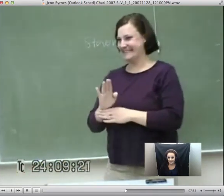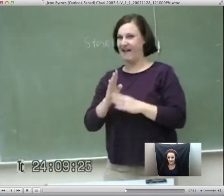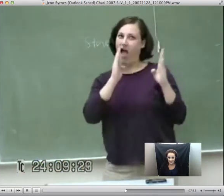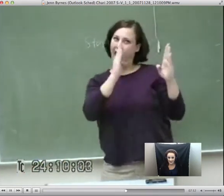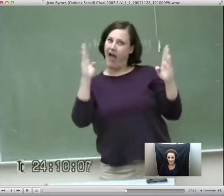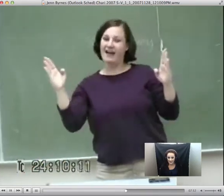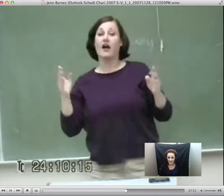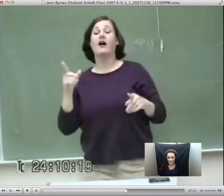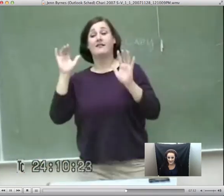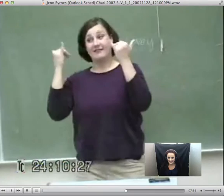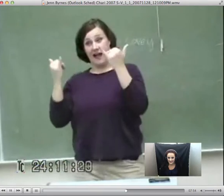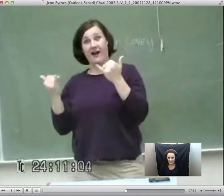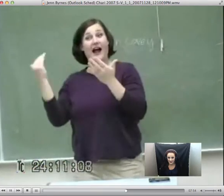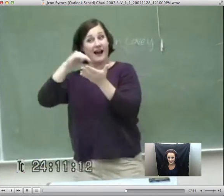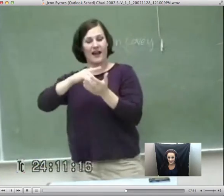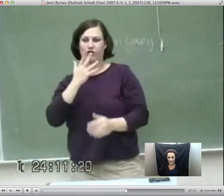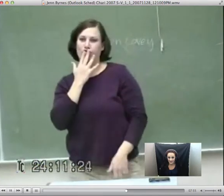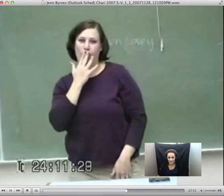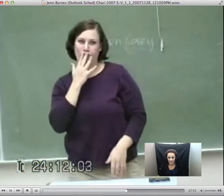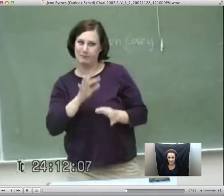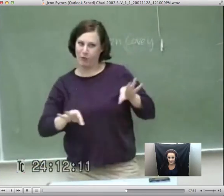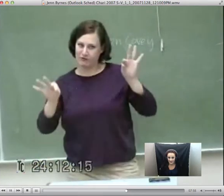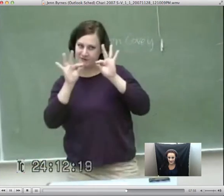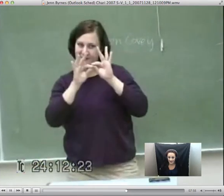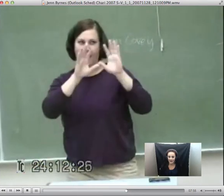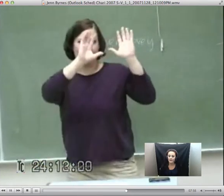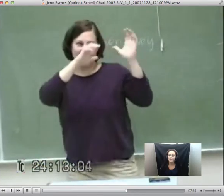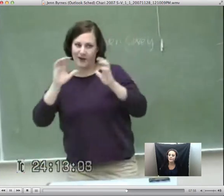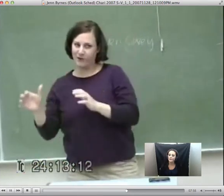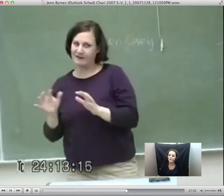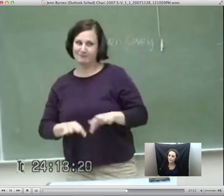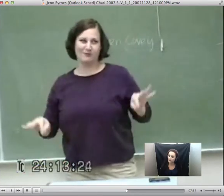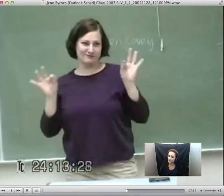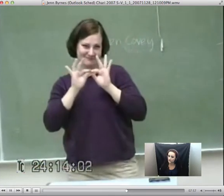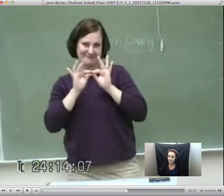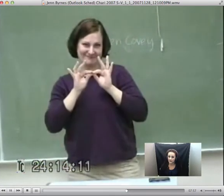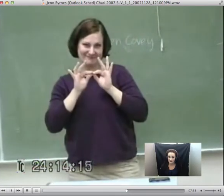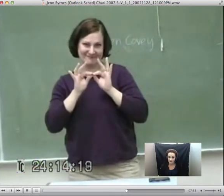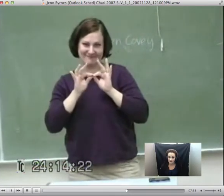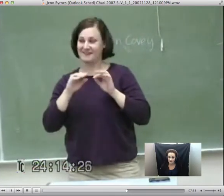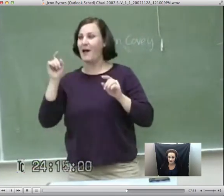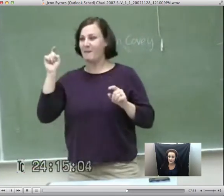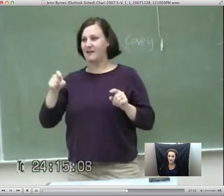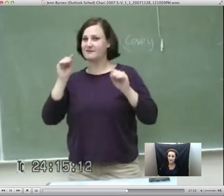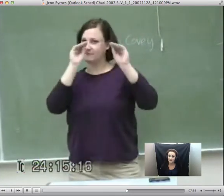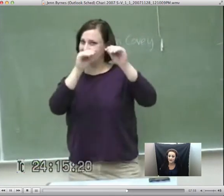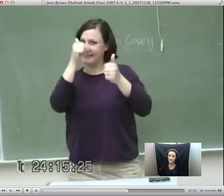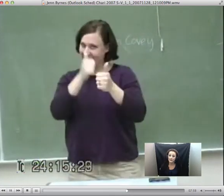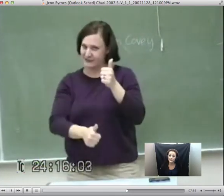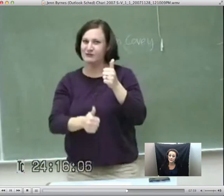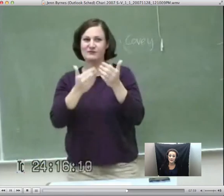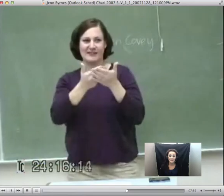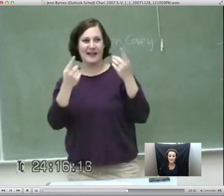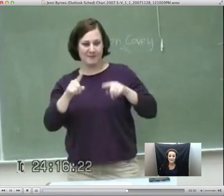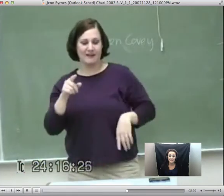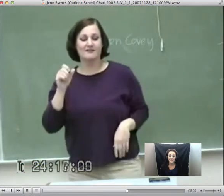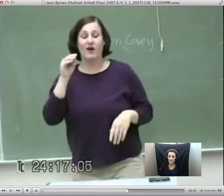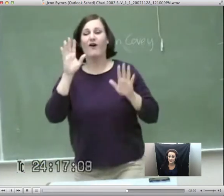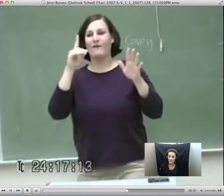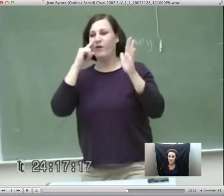I want to be busy throughout the week. And again, I really, really love the colors. I think colors, a coloring system is very important with